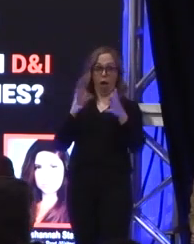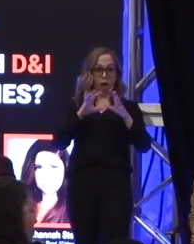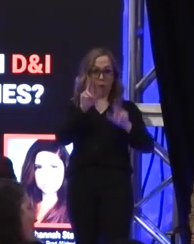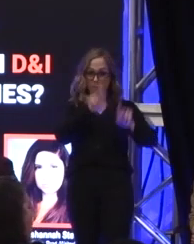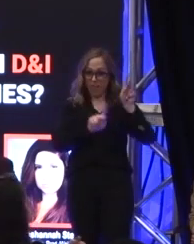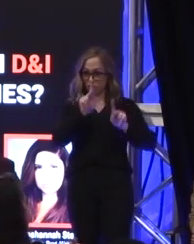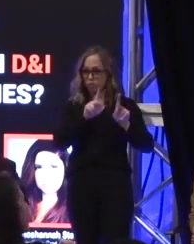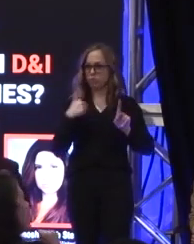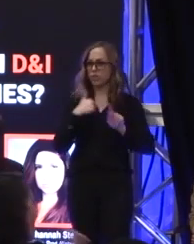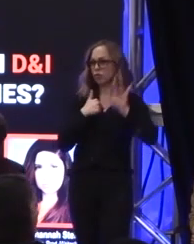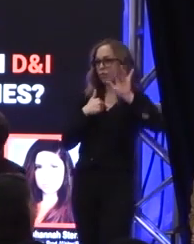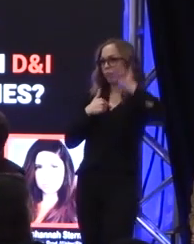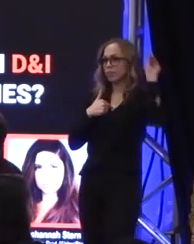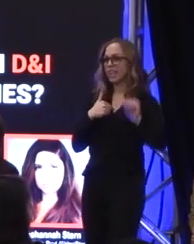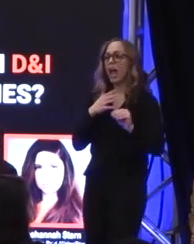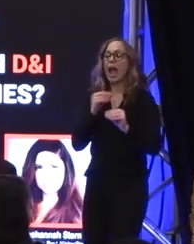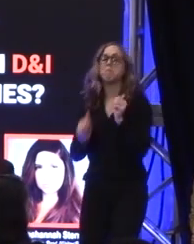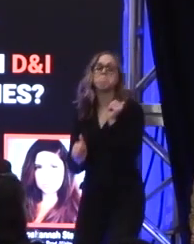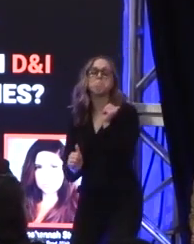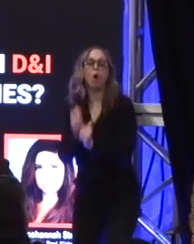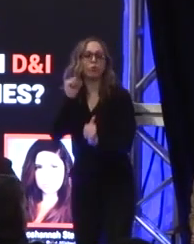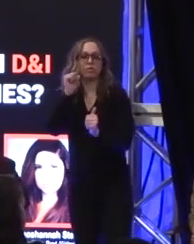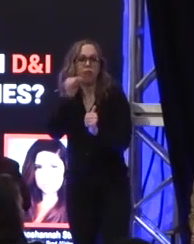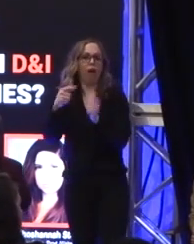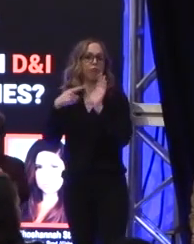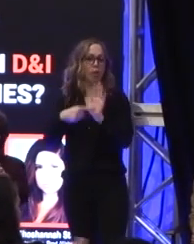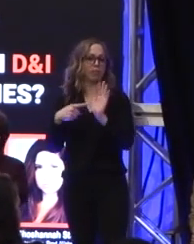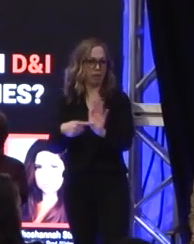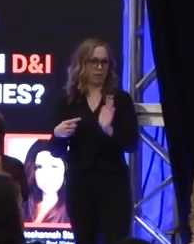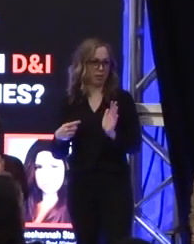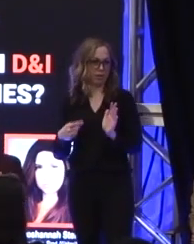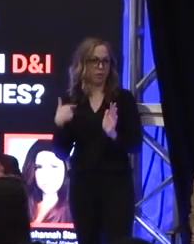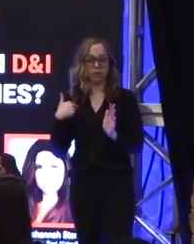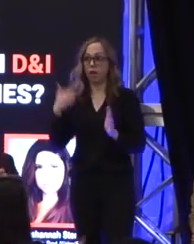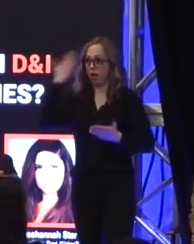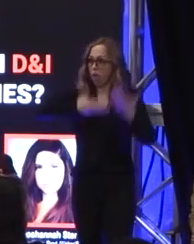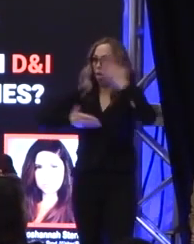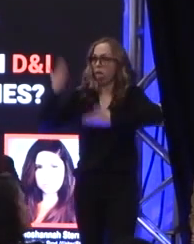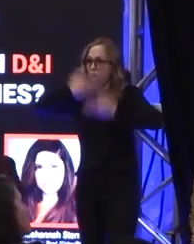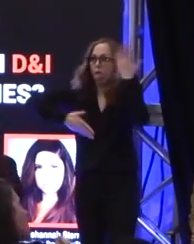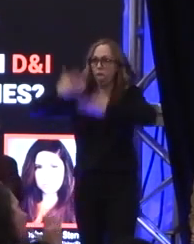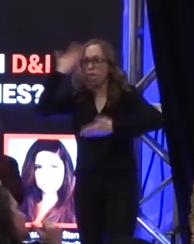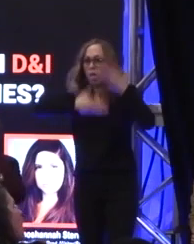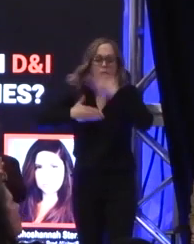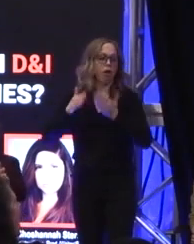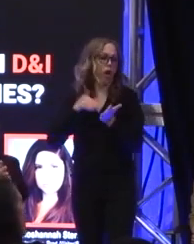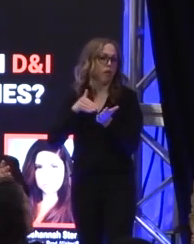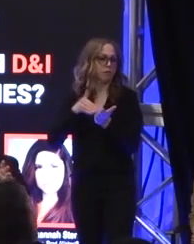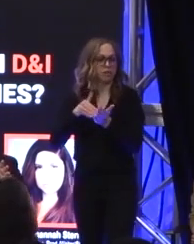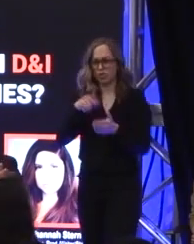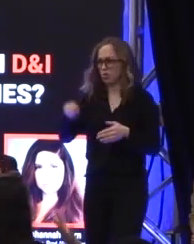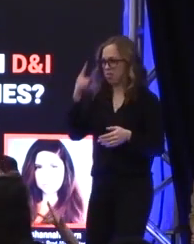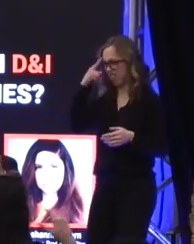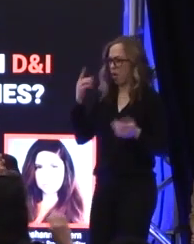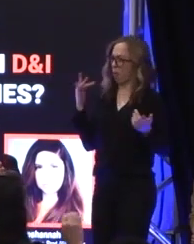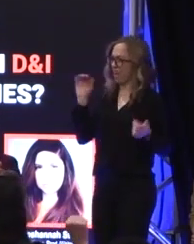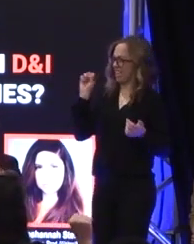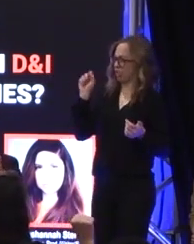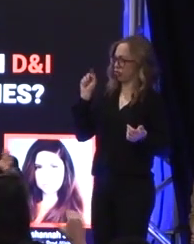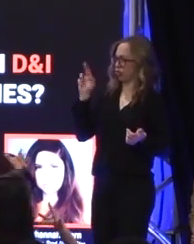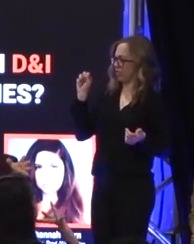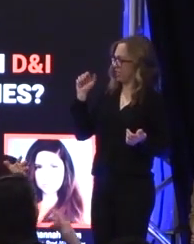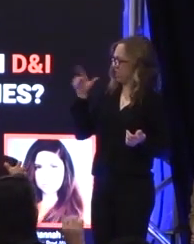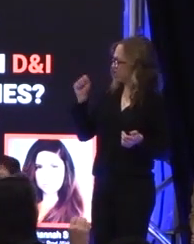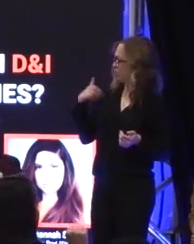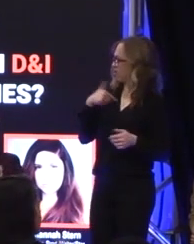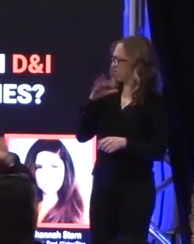most underrepresented minority population as well. And some of you guys are like, well, this is amazing, but why Easter Seals? Why is Easter